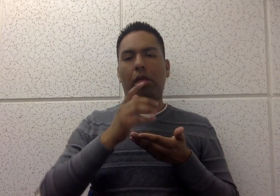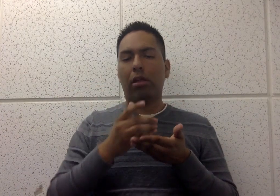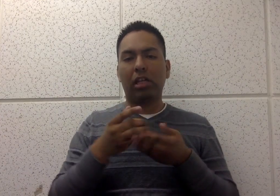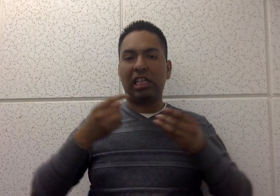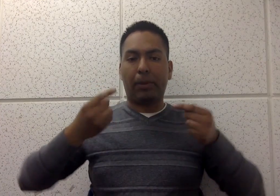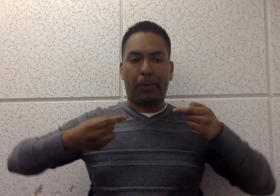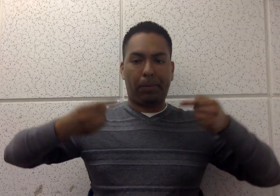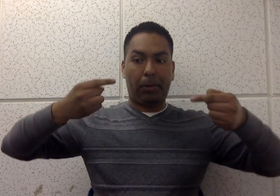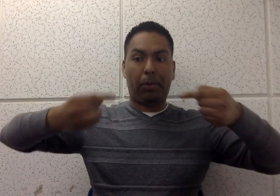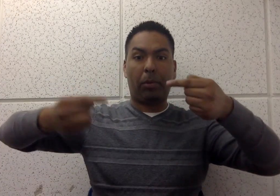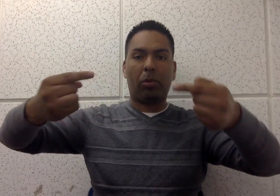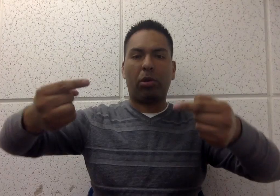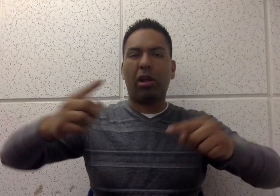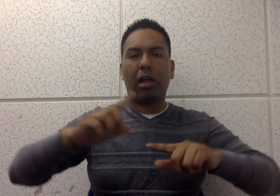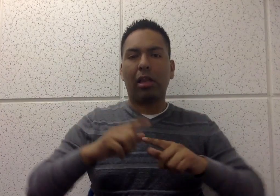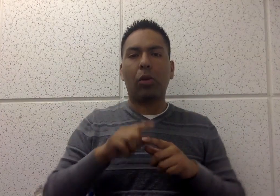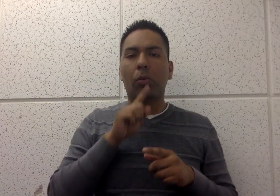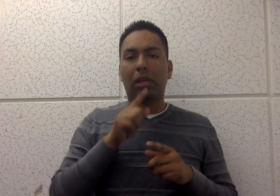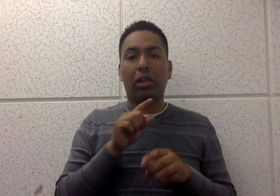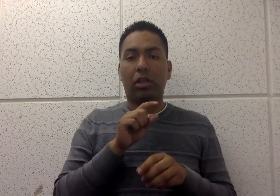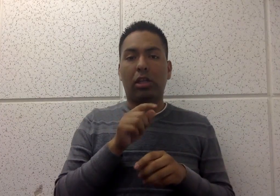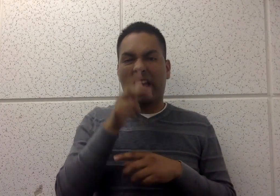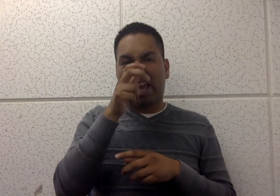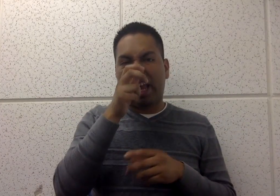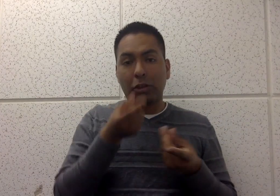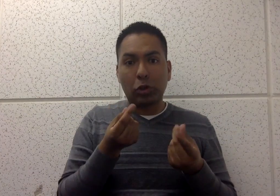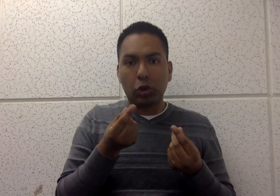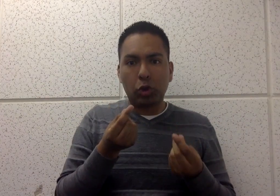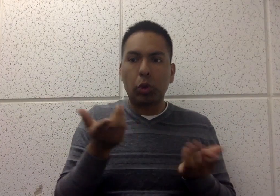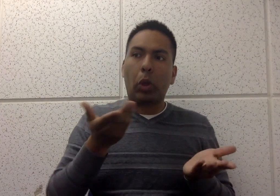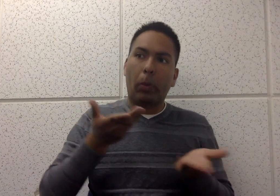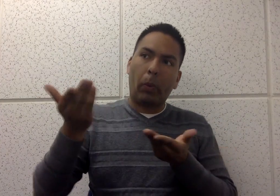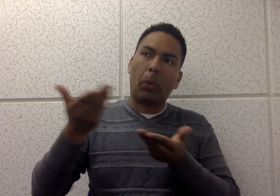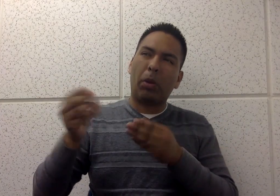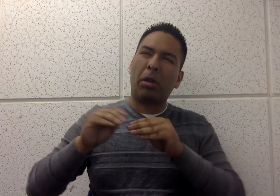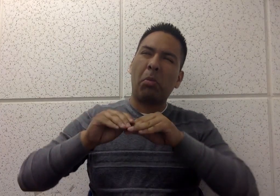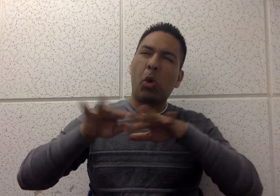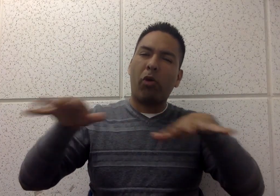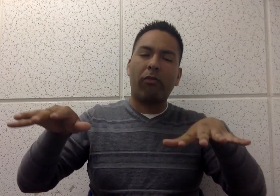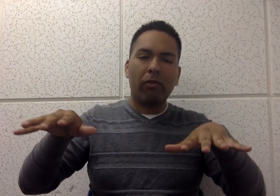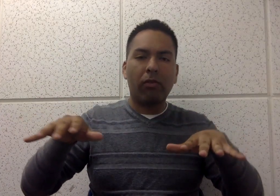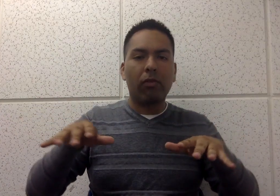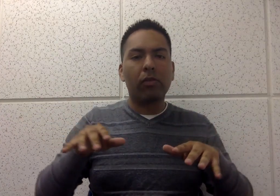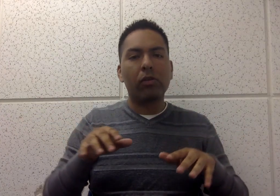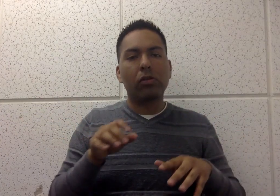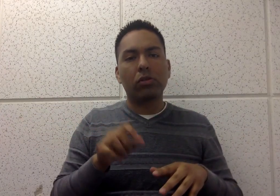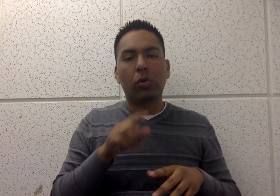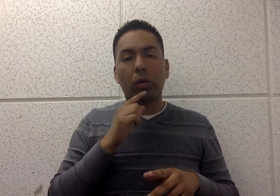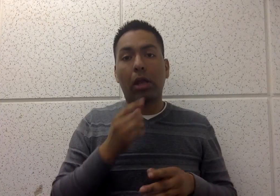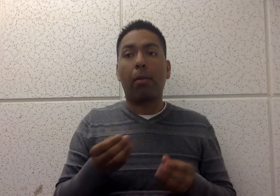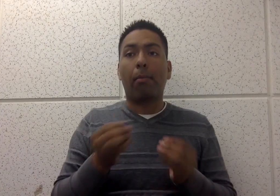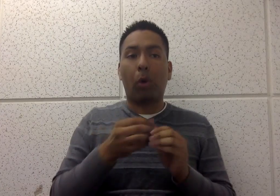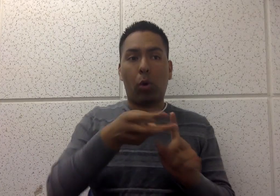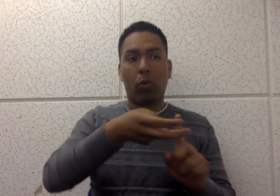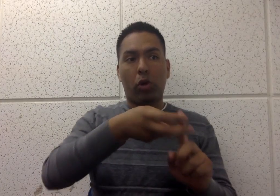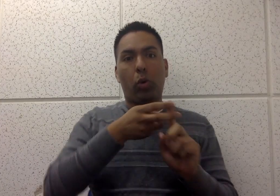mound and leave them there. And what I wanted to know was, okay, here's a situation where extra nest maintenance workers were recruited. Is this going to have any